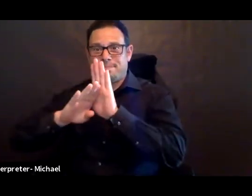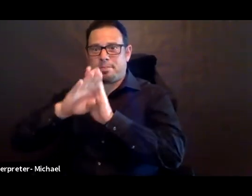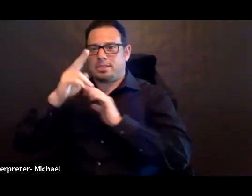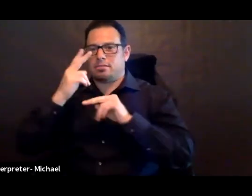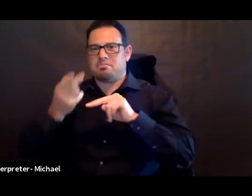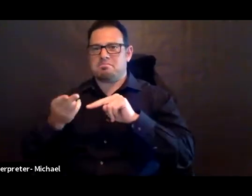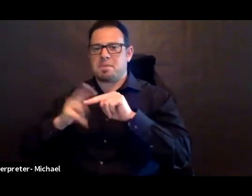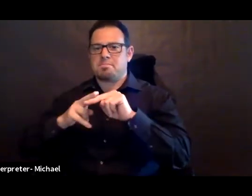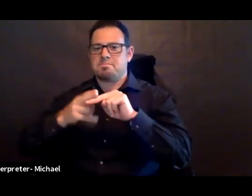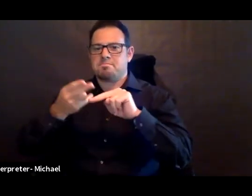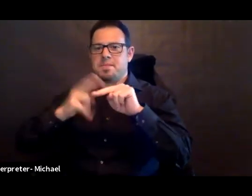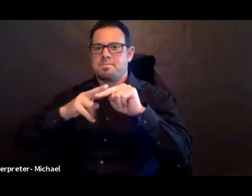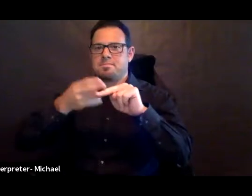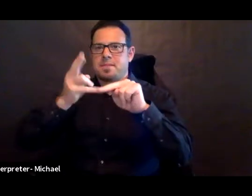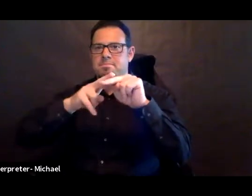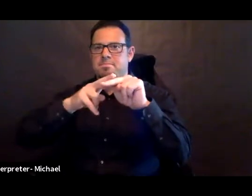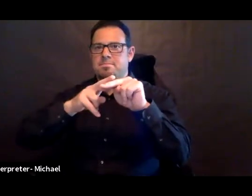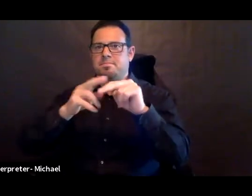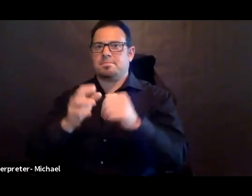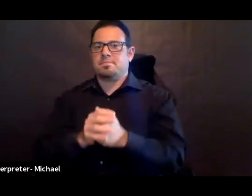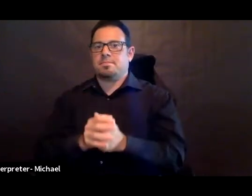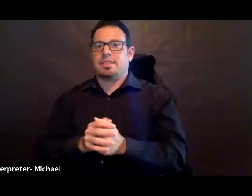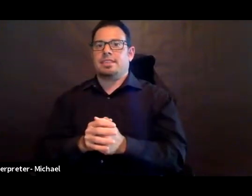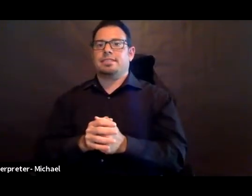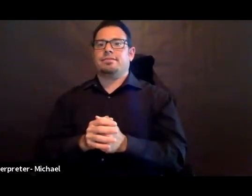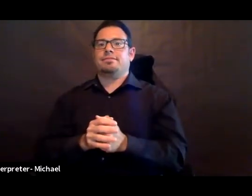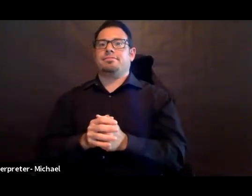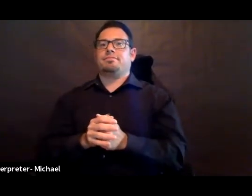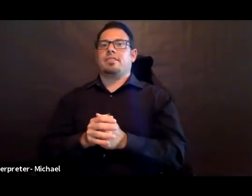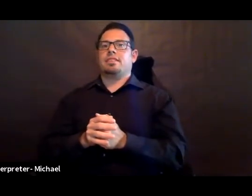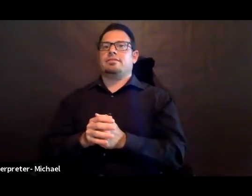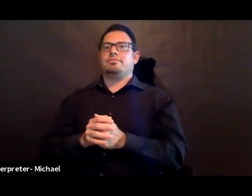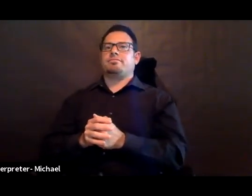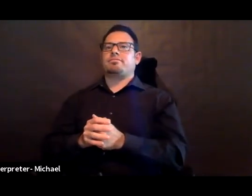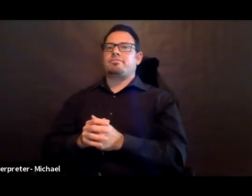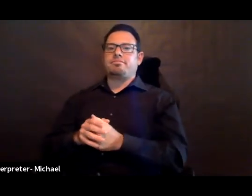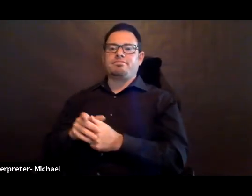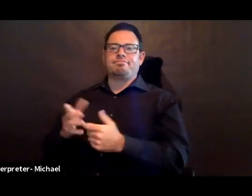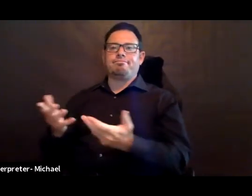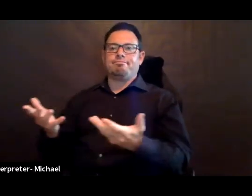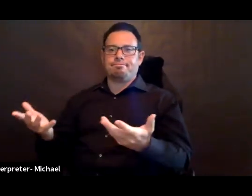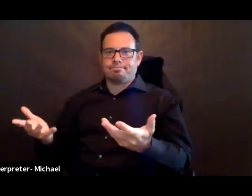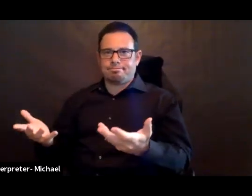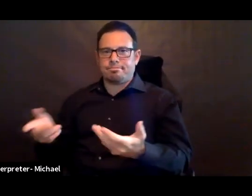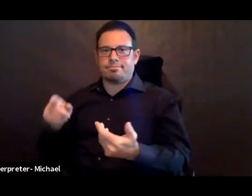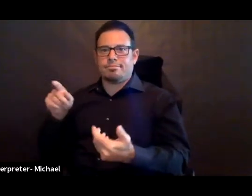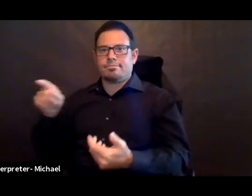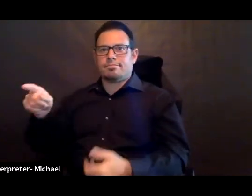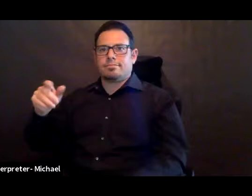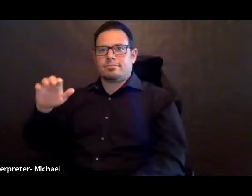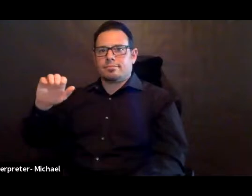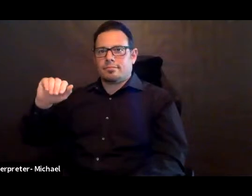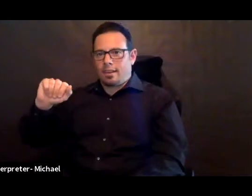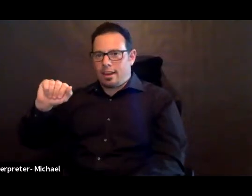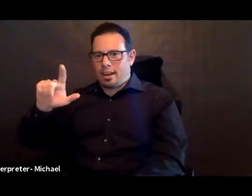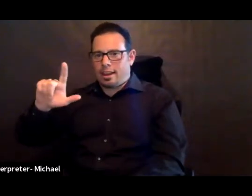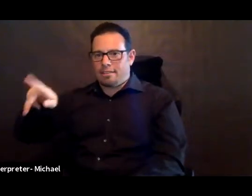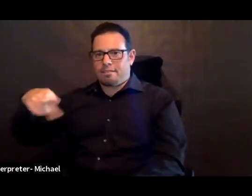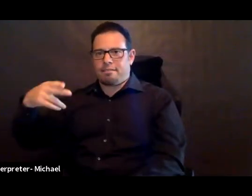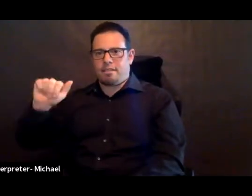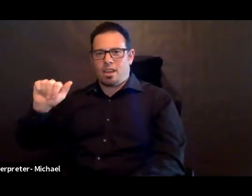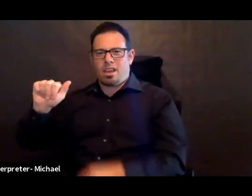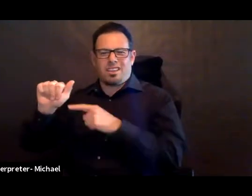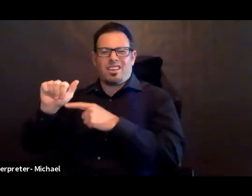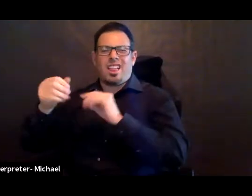look purely at case numbers, we would say that, Alpha continues to be the